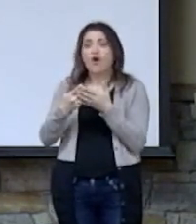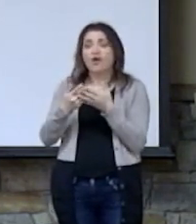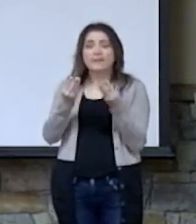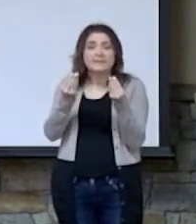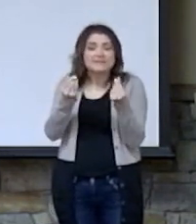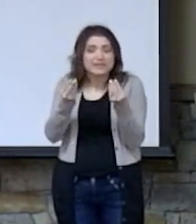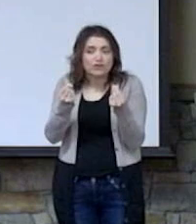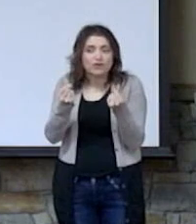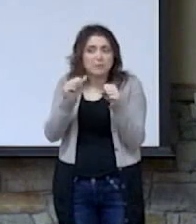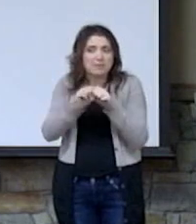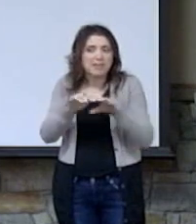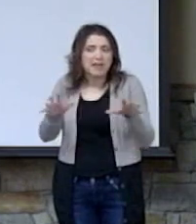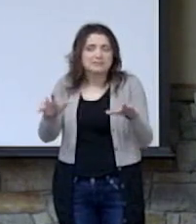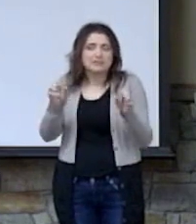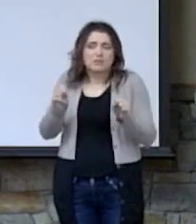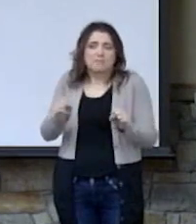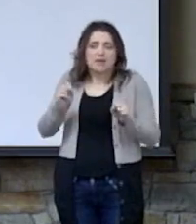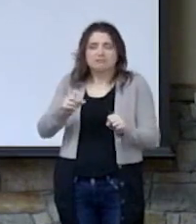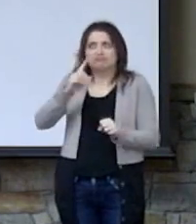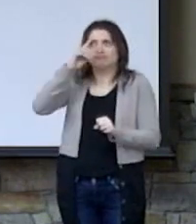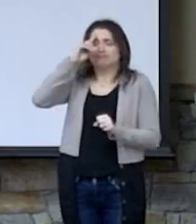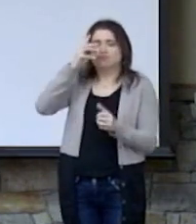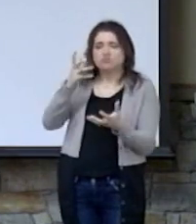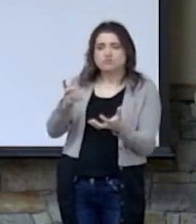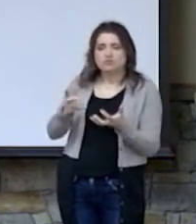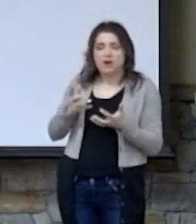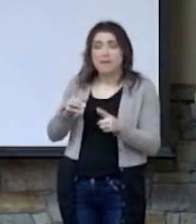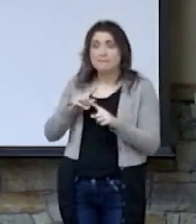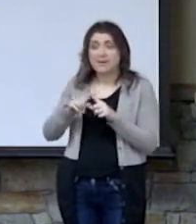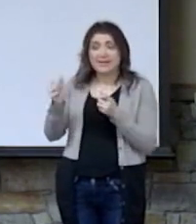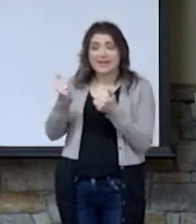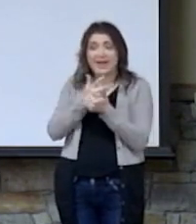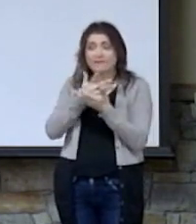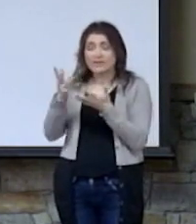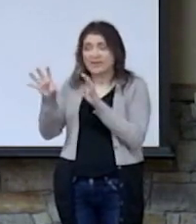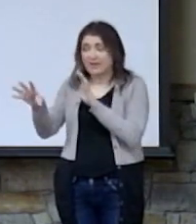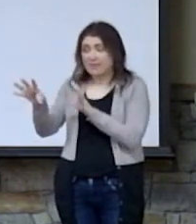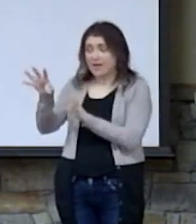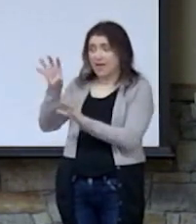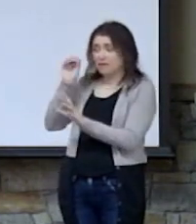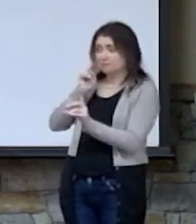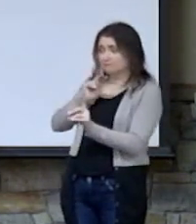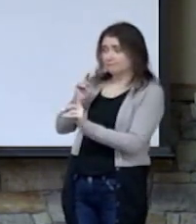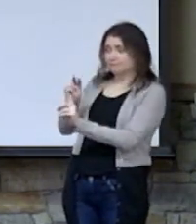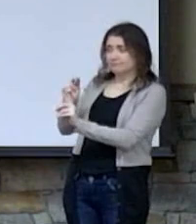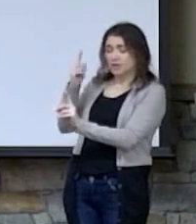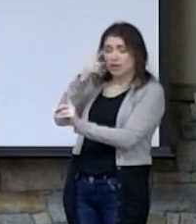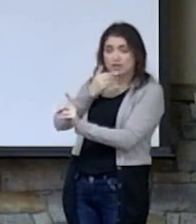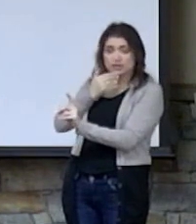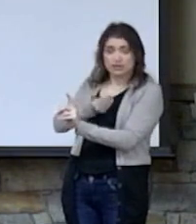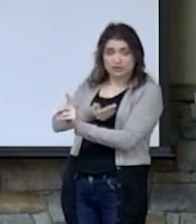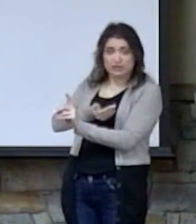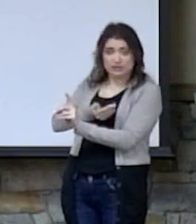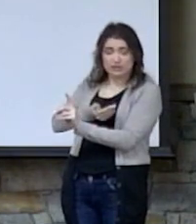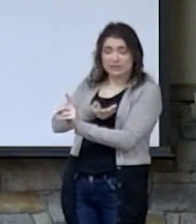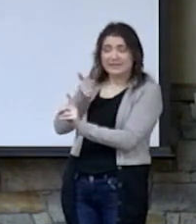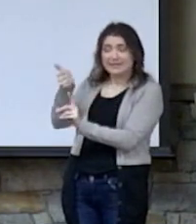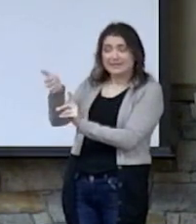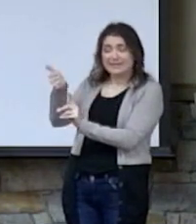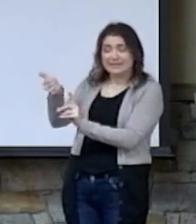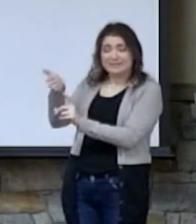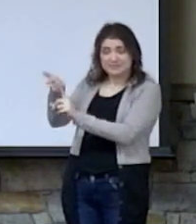could possibly want. But yet, even though everything on the outside looked good, he himself would say that